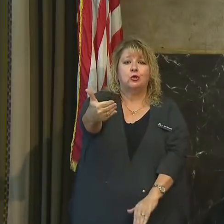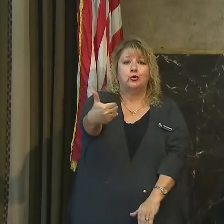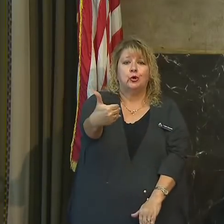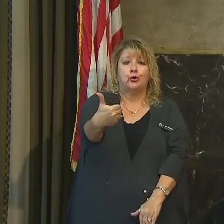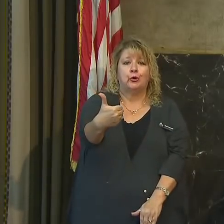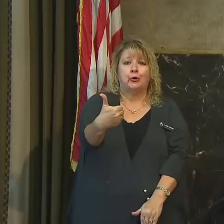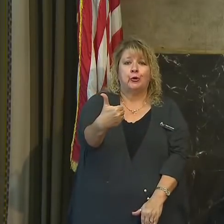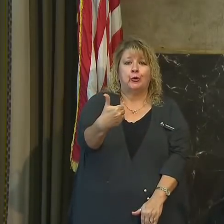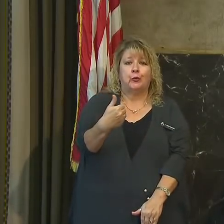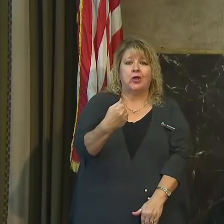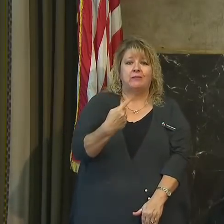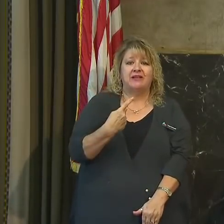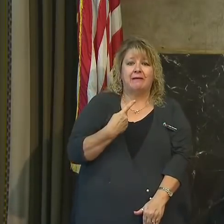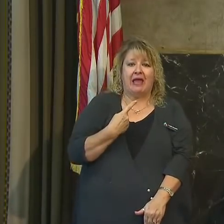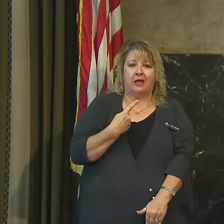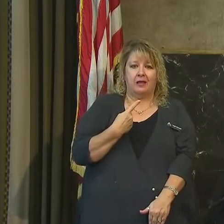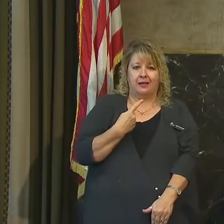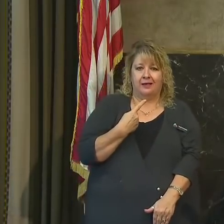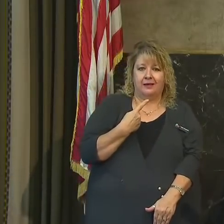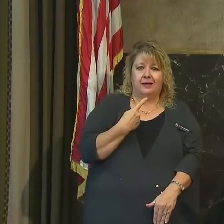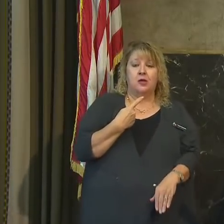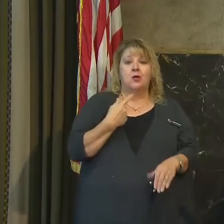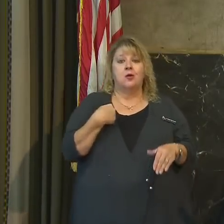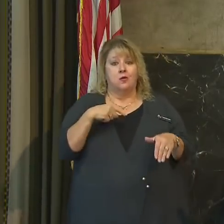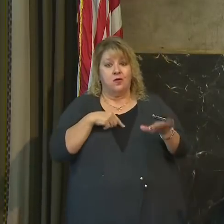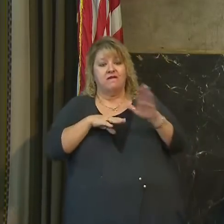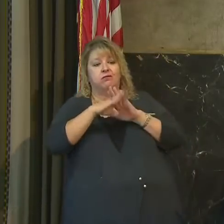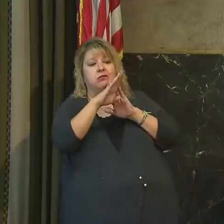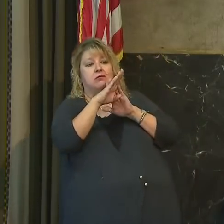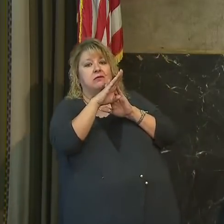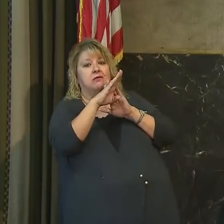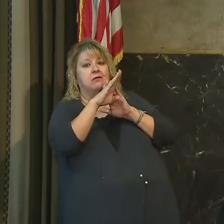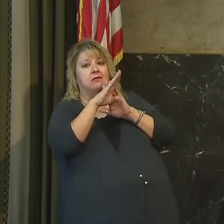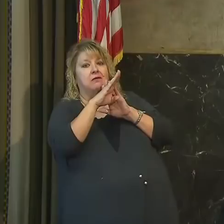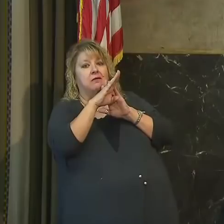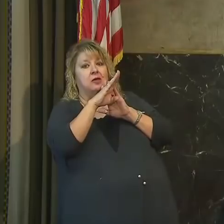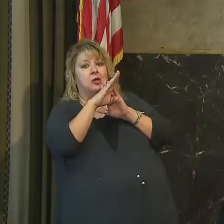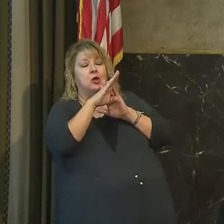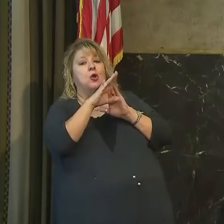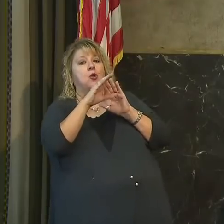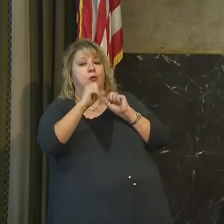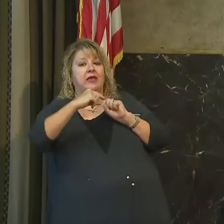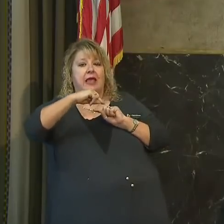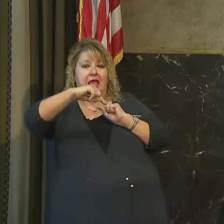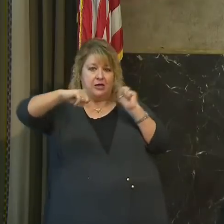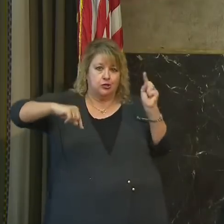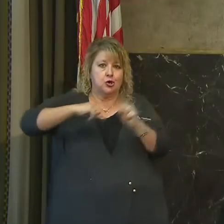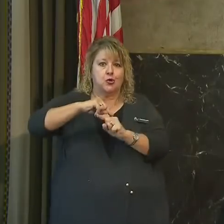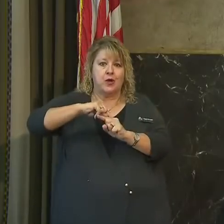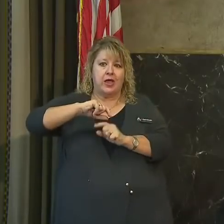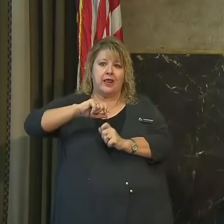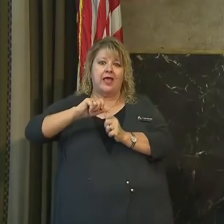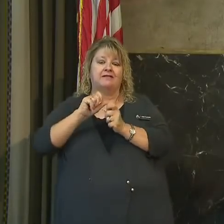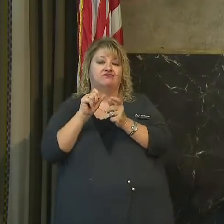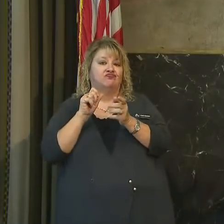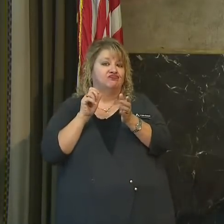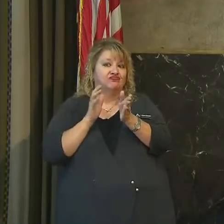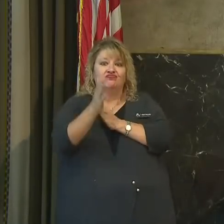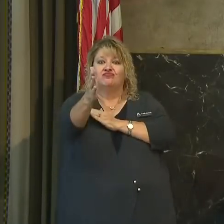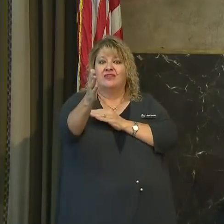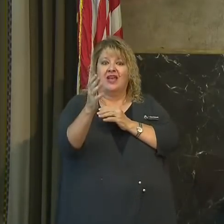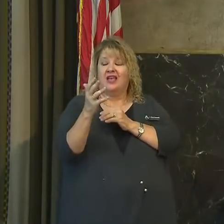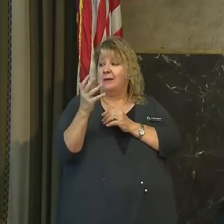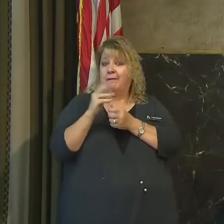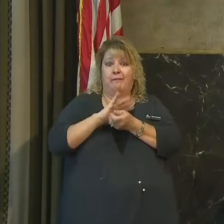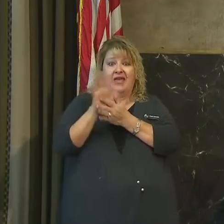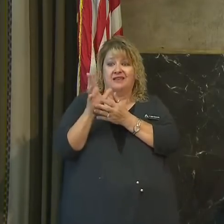But we can get going back in the right direction, and we can put ourselves on that one-way road away